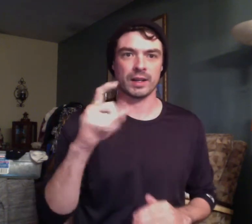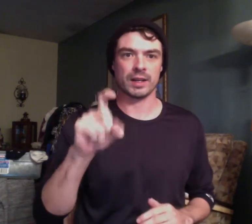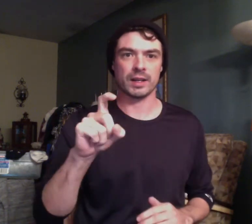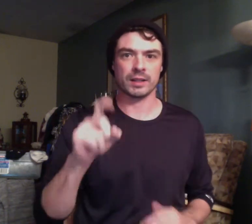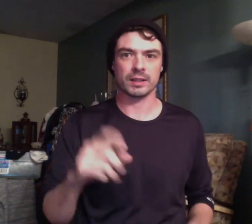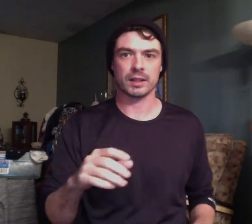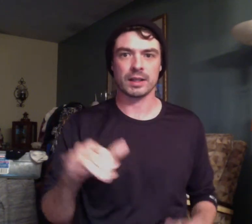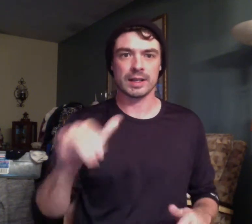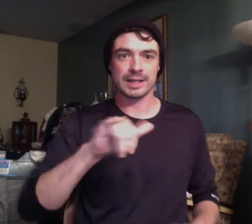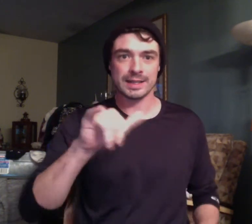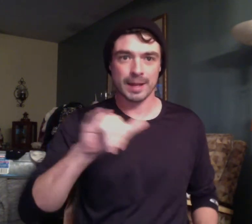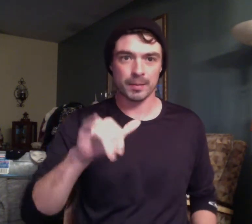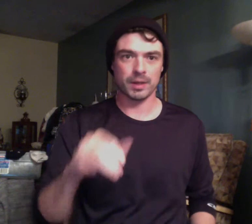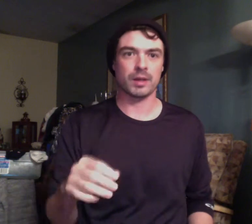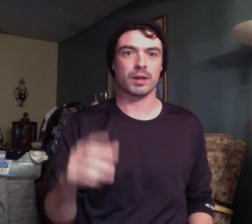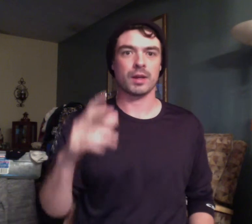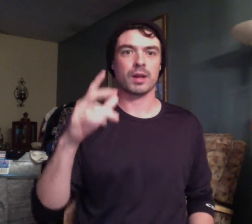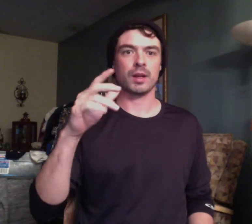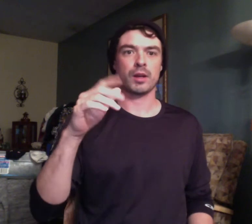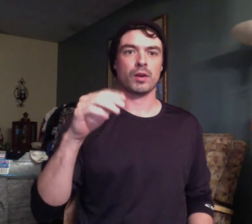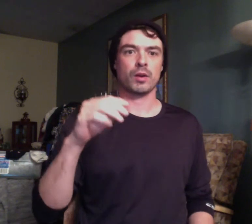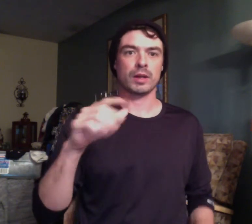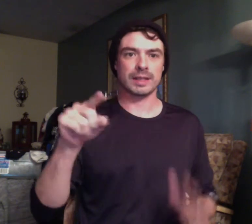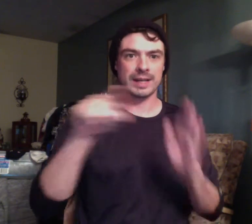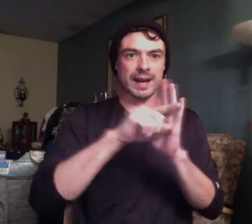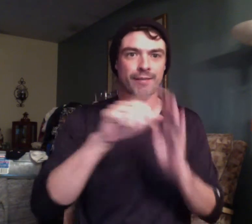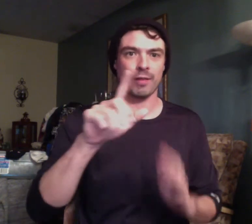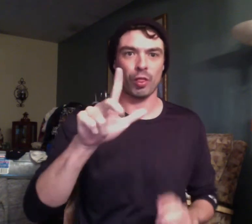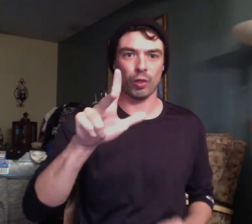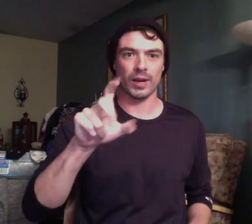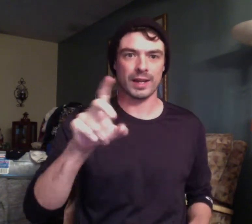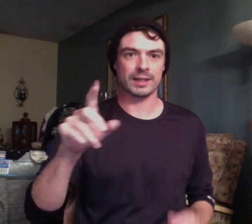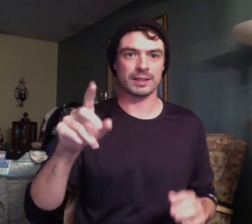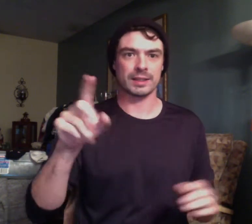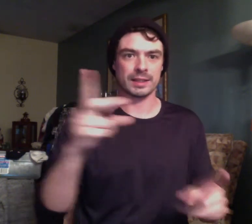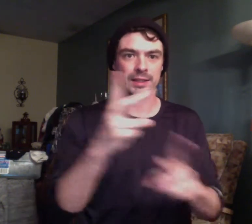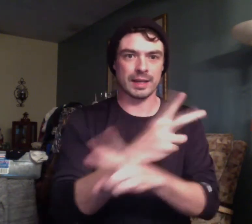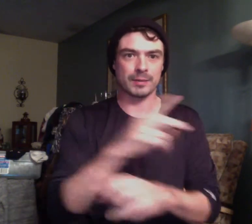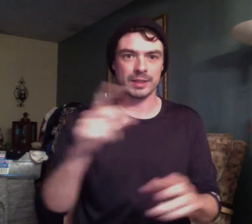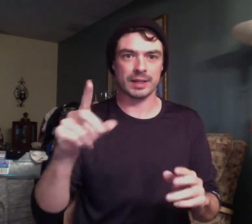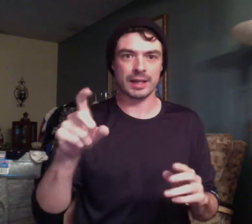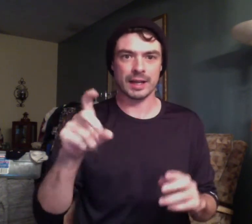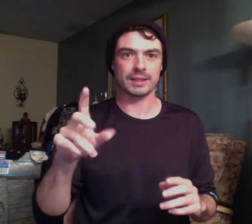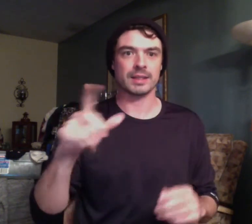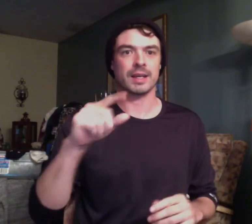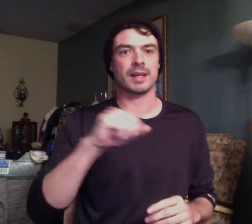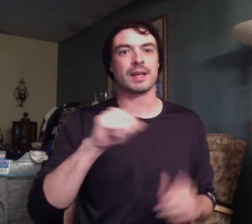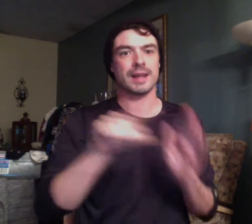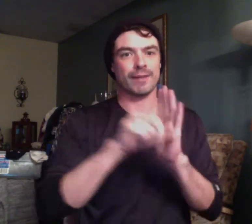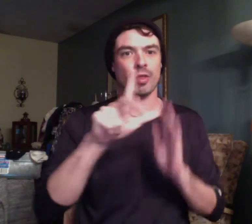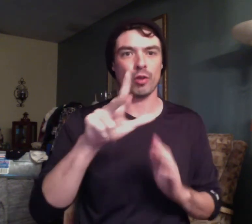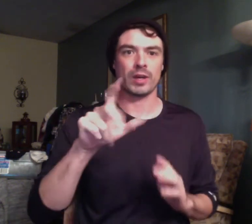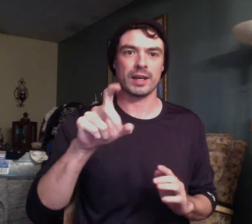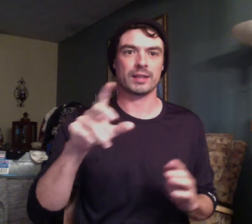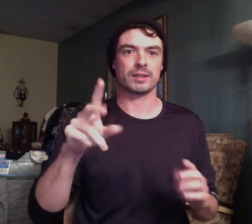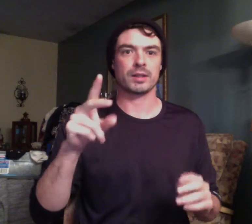here. Negative 3x times x, negative 3x squared, and negative 3x times positive